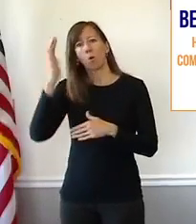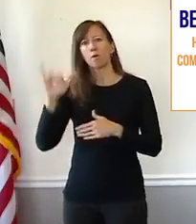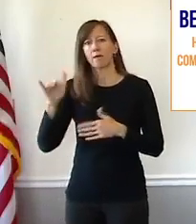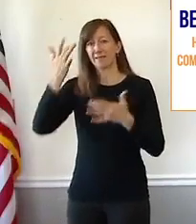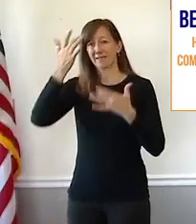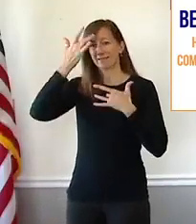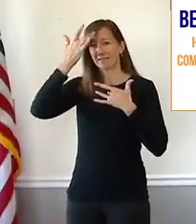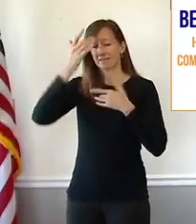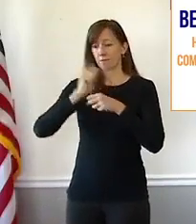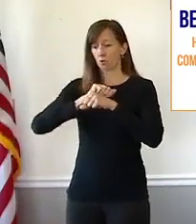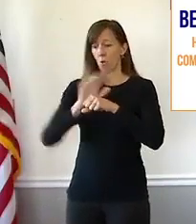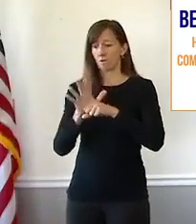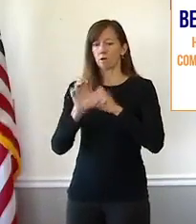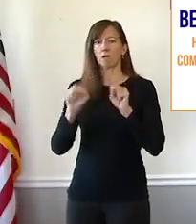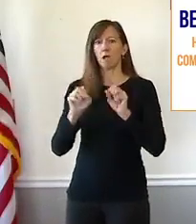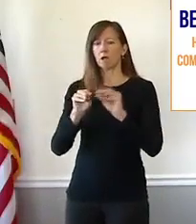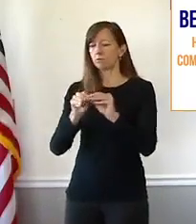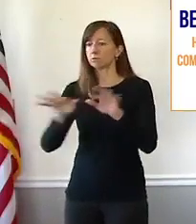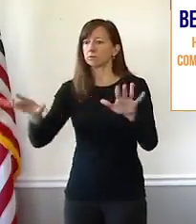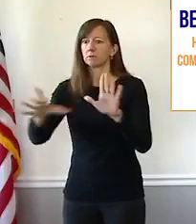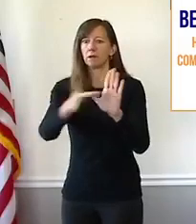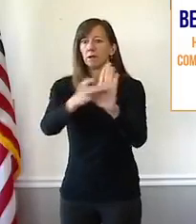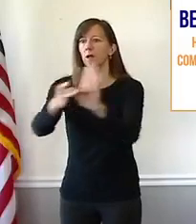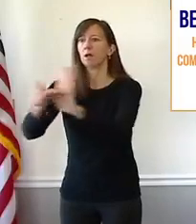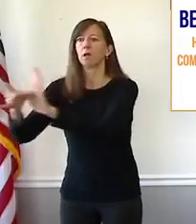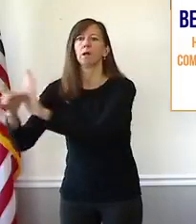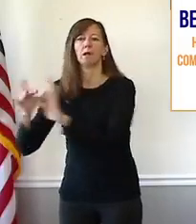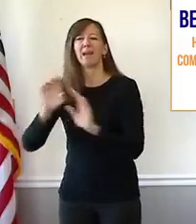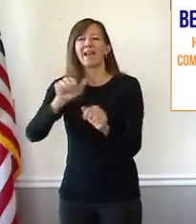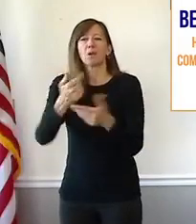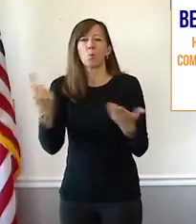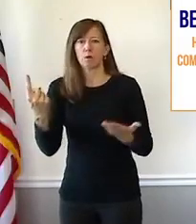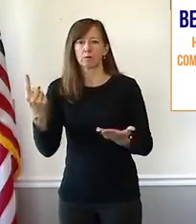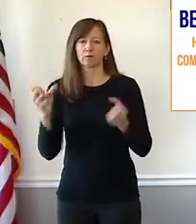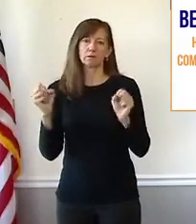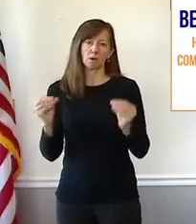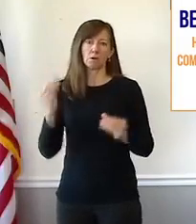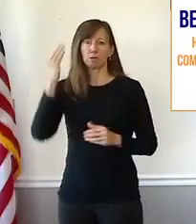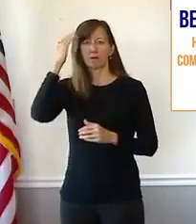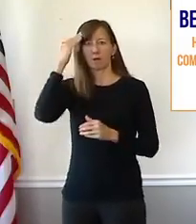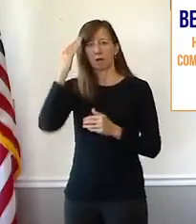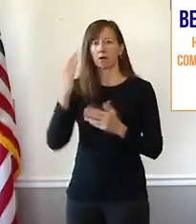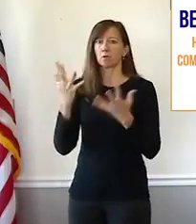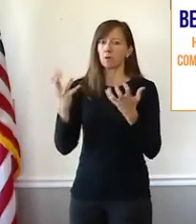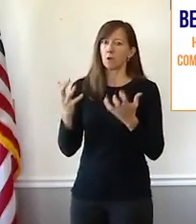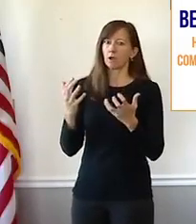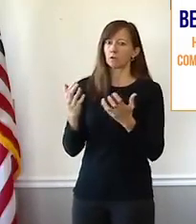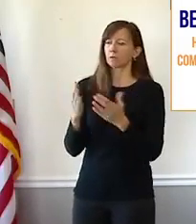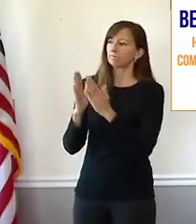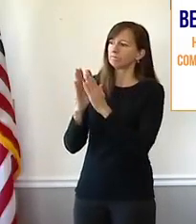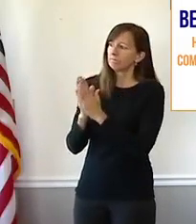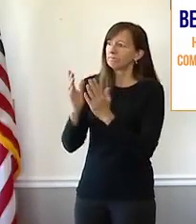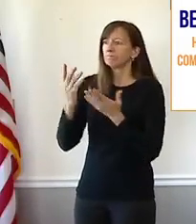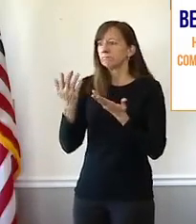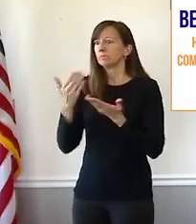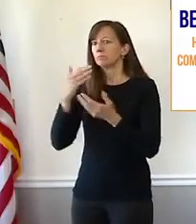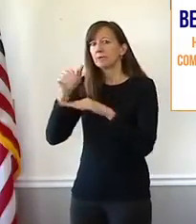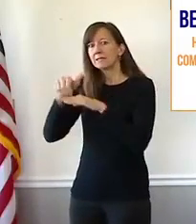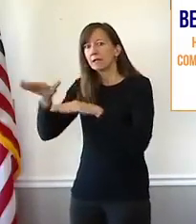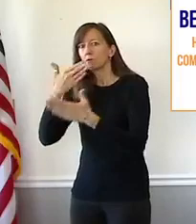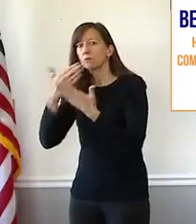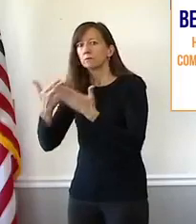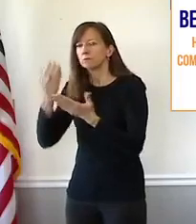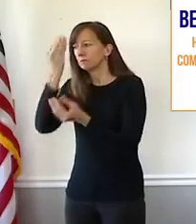to recover. We extend our thoughts and prayers to those who have contracted the disease, the President, the First Lady, and others, and certainly all those within